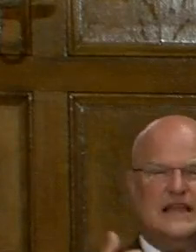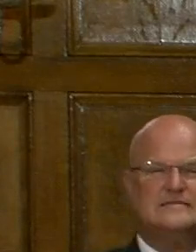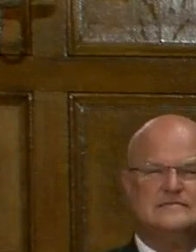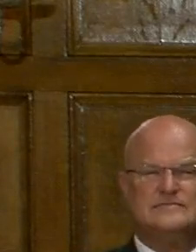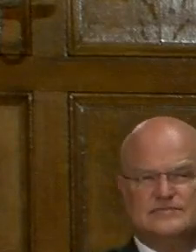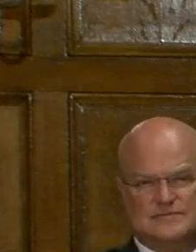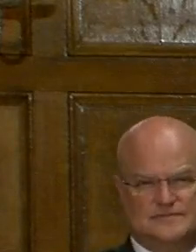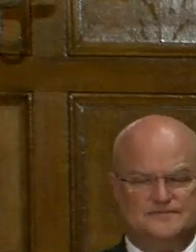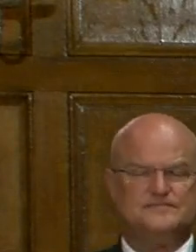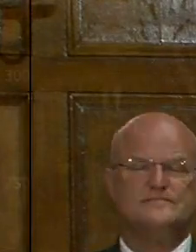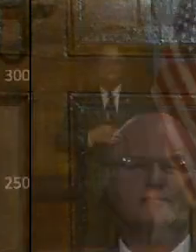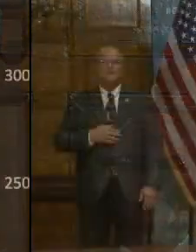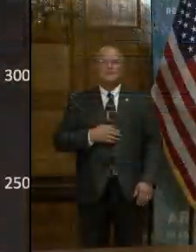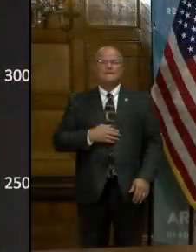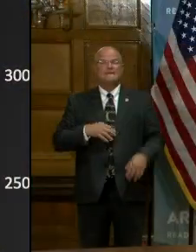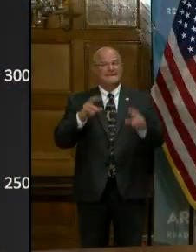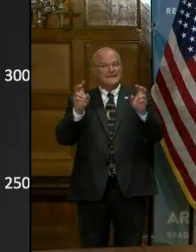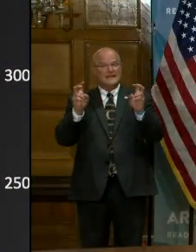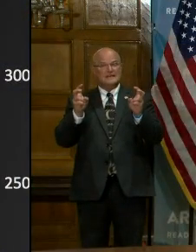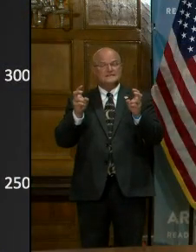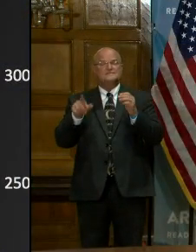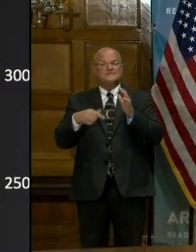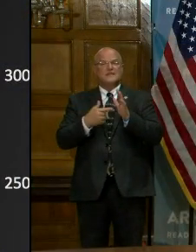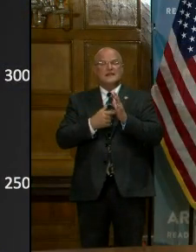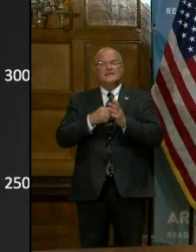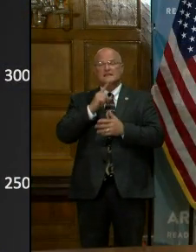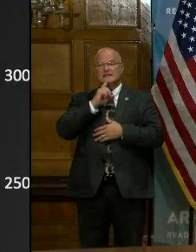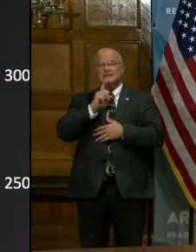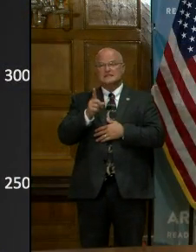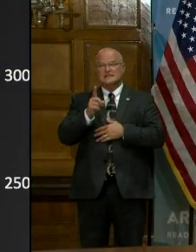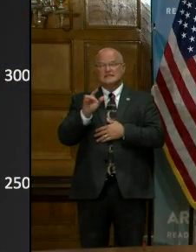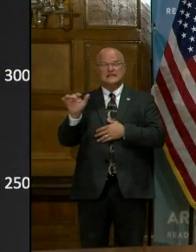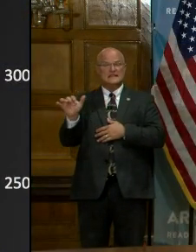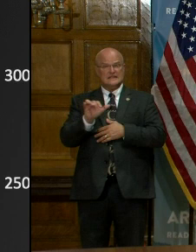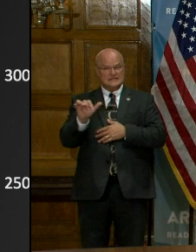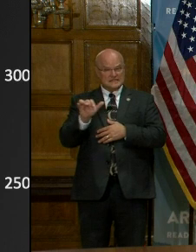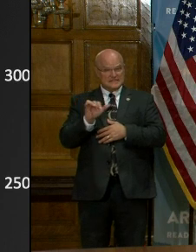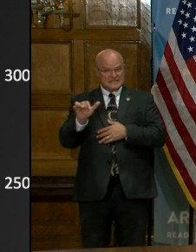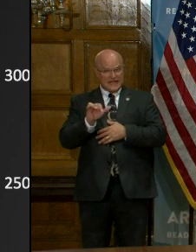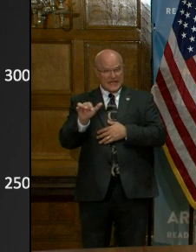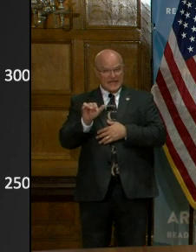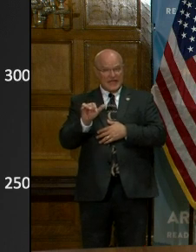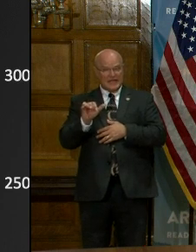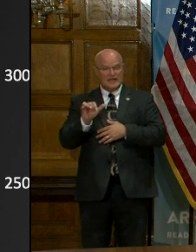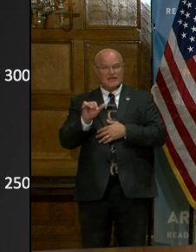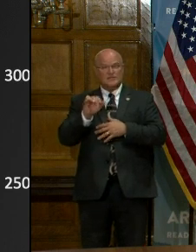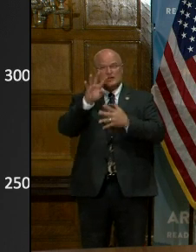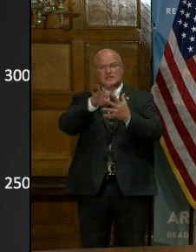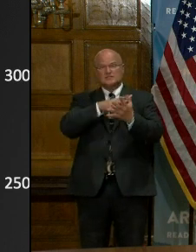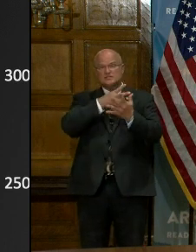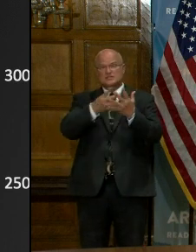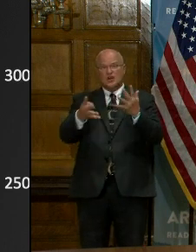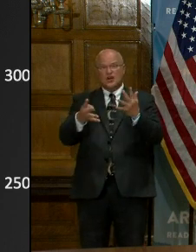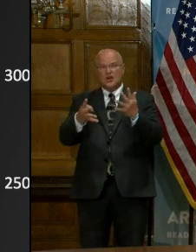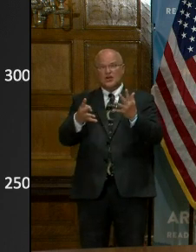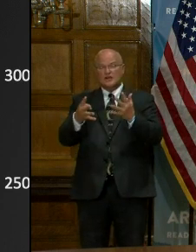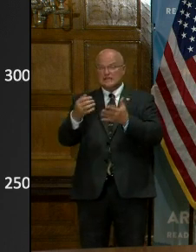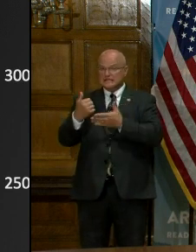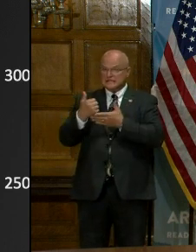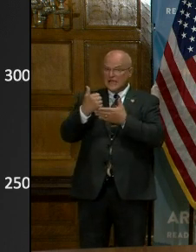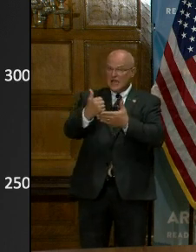out. And then this is the same, just putting it on the same chart, and this is